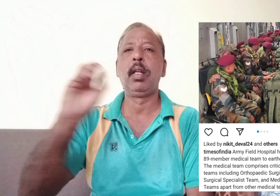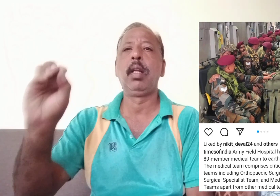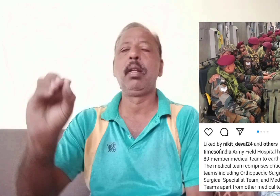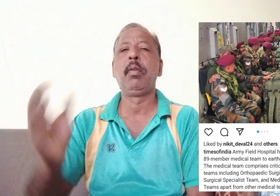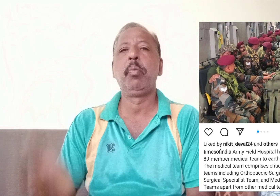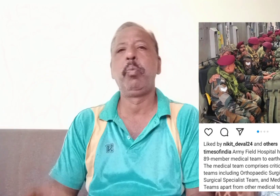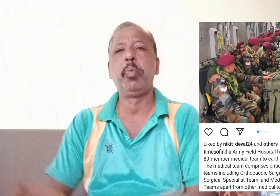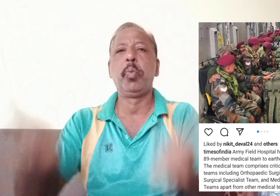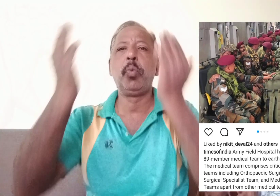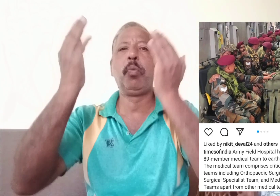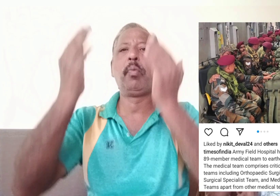come back, look.